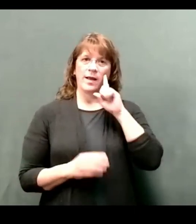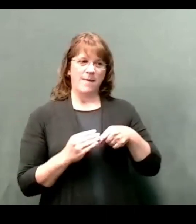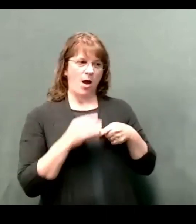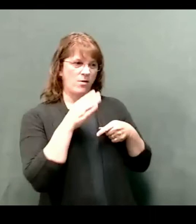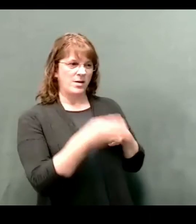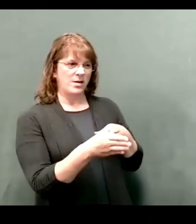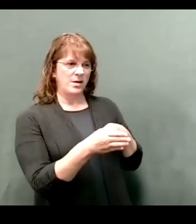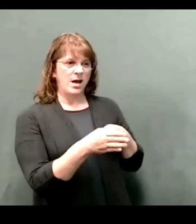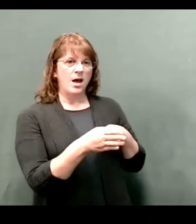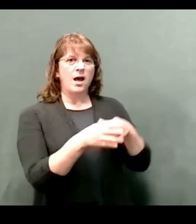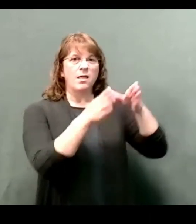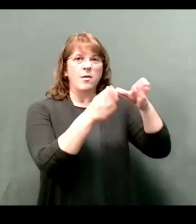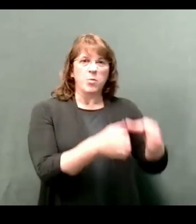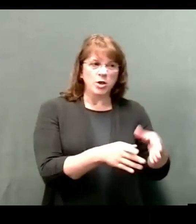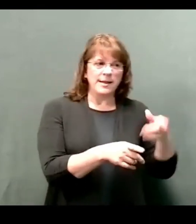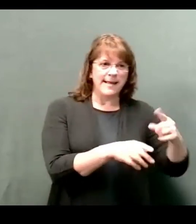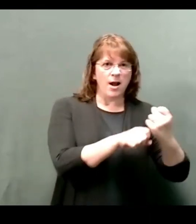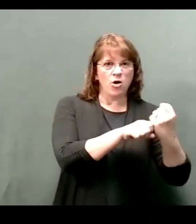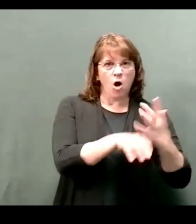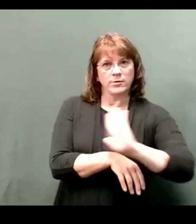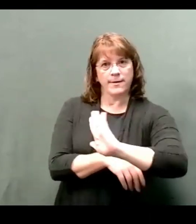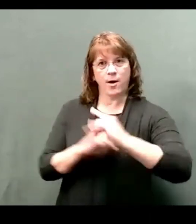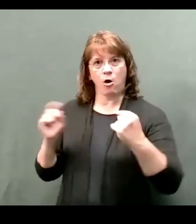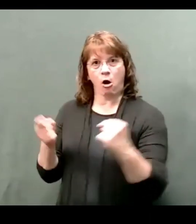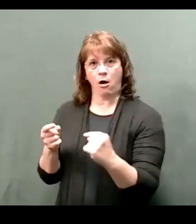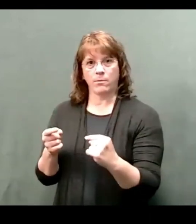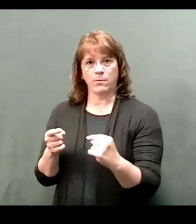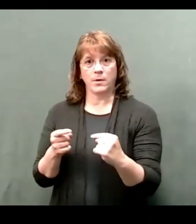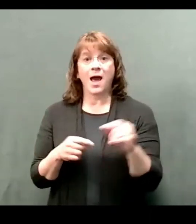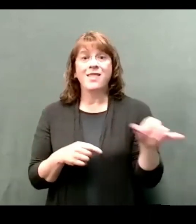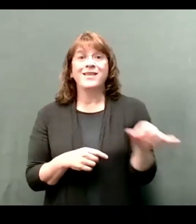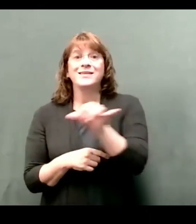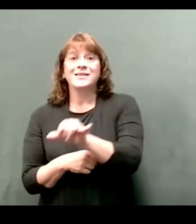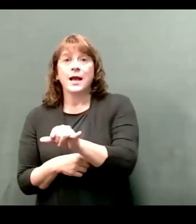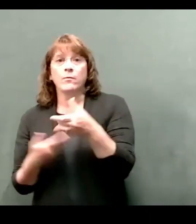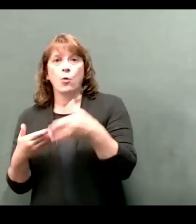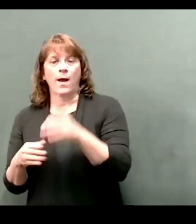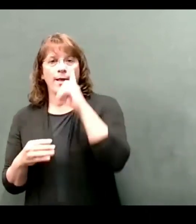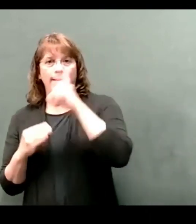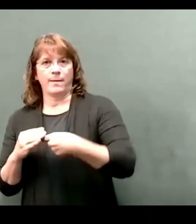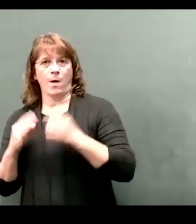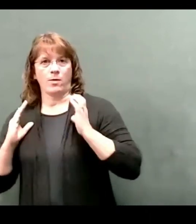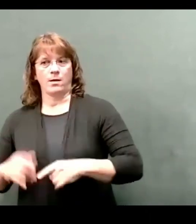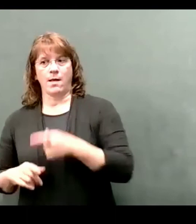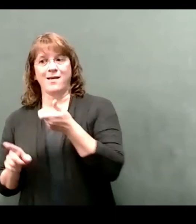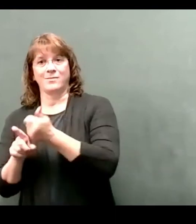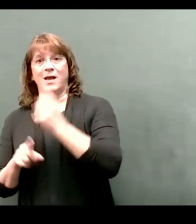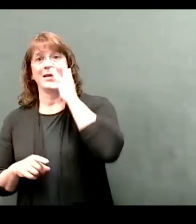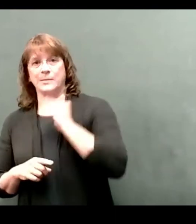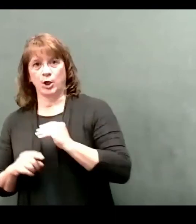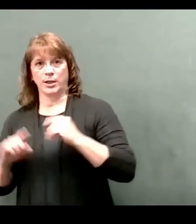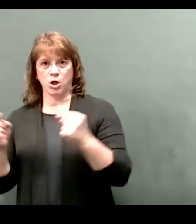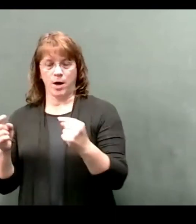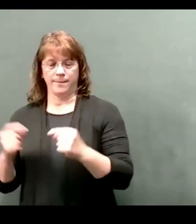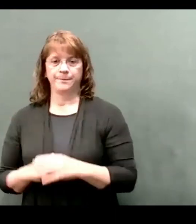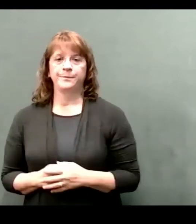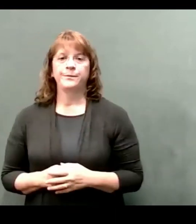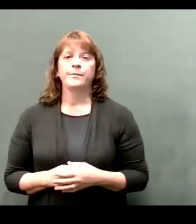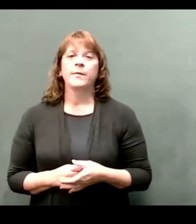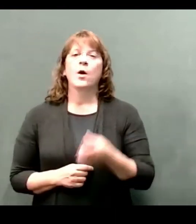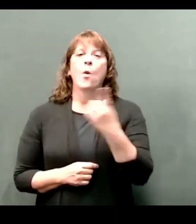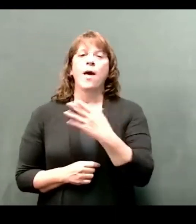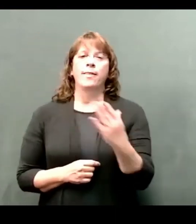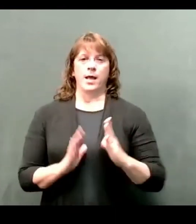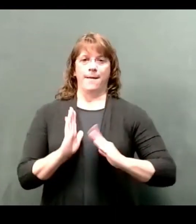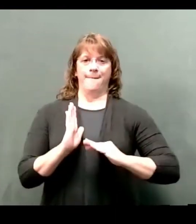about the person who caused harm in the same way that we're thinking about our client, right? The person who experienced harm. One thing that